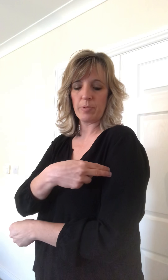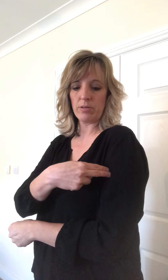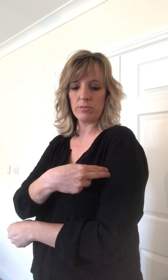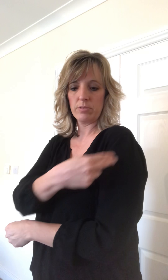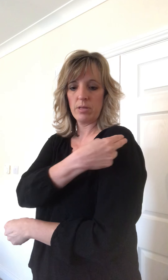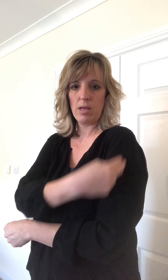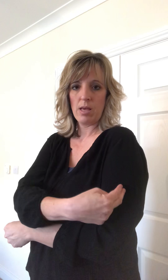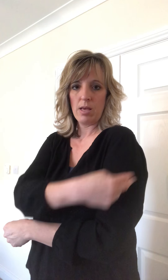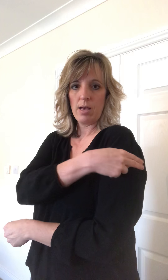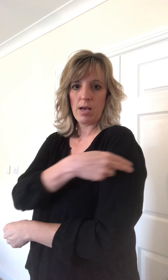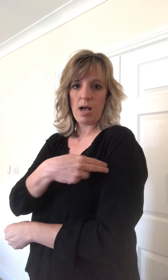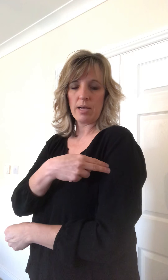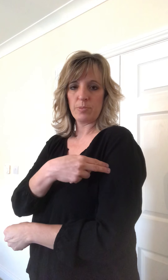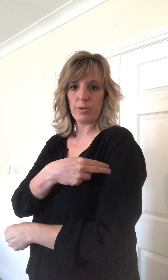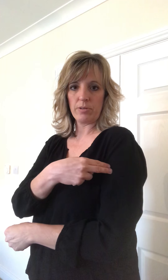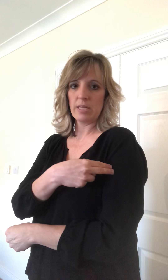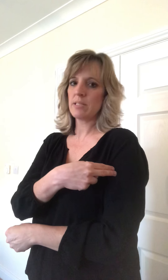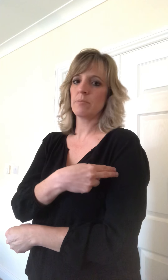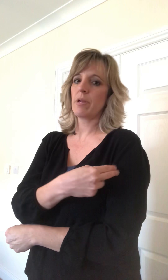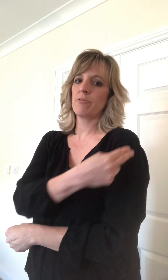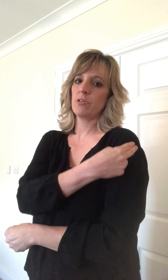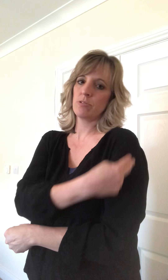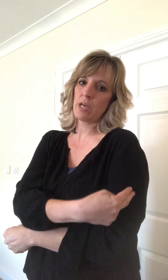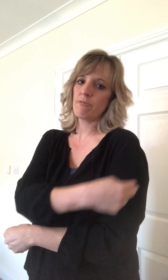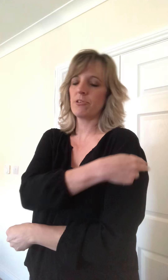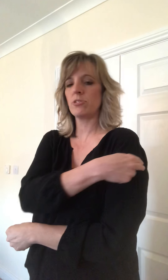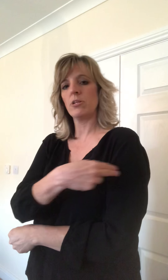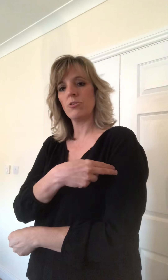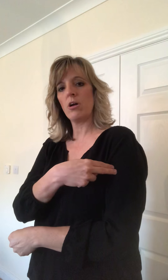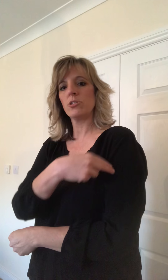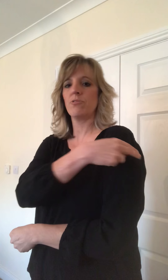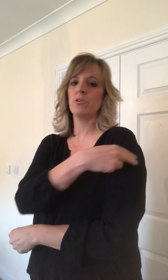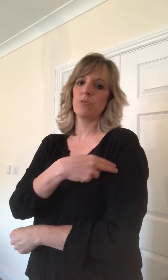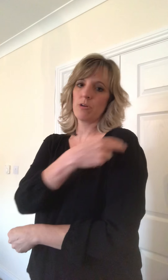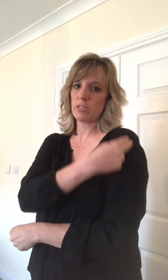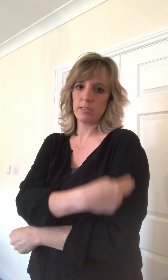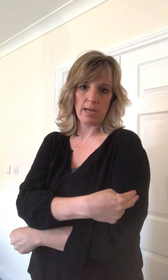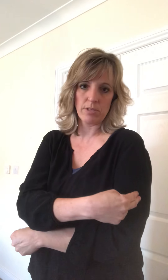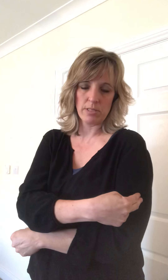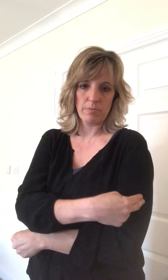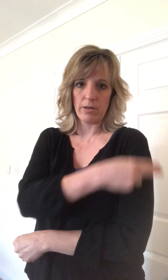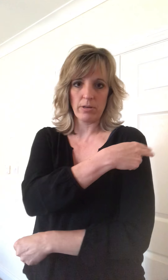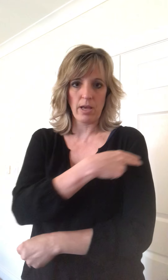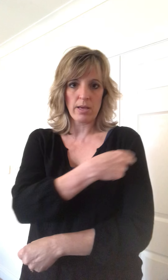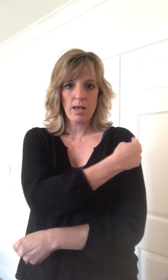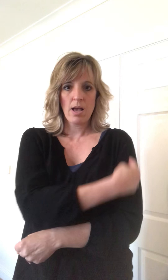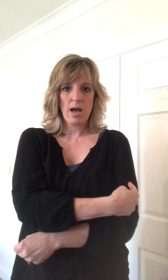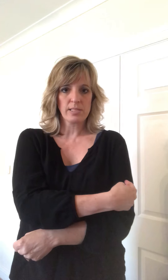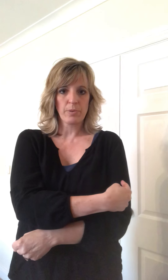Hospital. Hospital. And it doesn't matter if you go down first and across, or if you go across and down, it doesn't matter, okay?